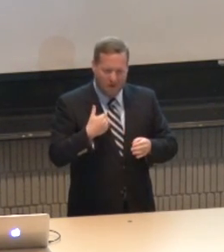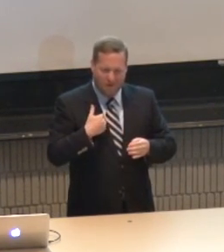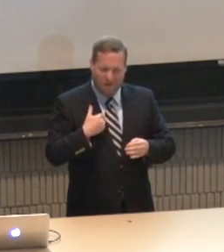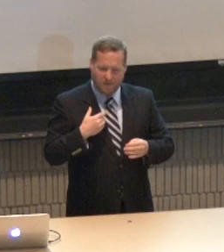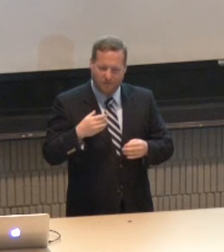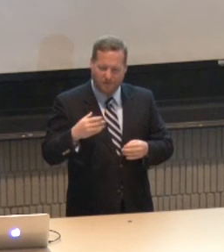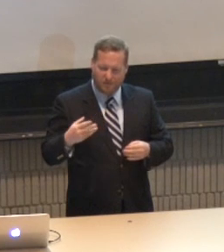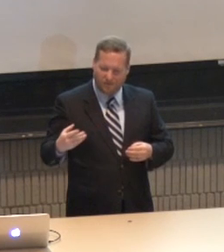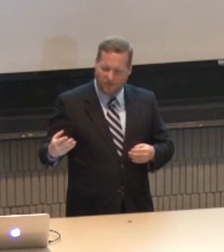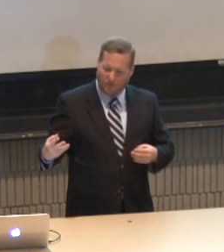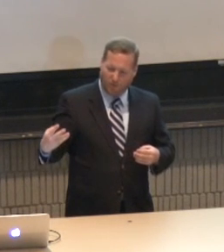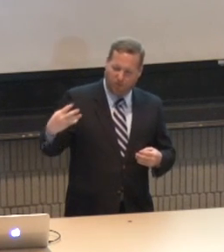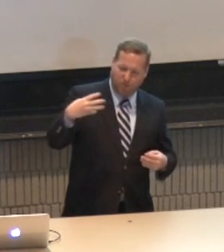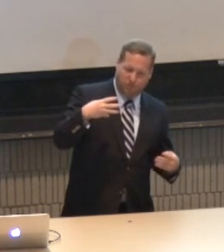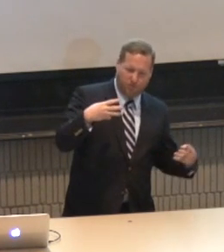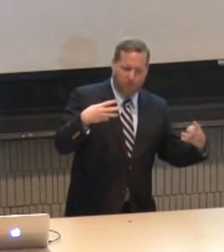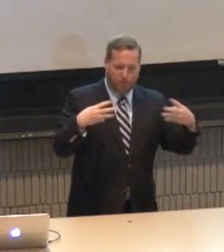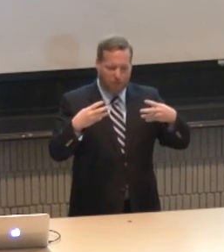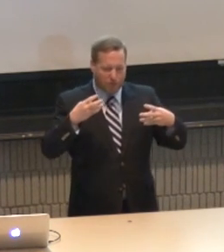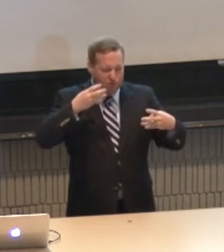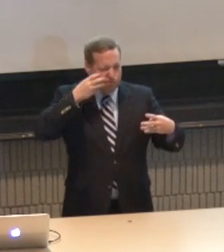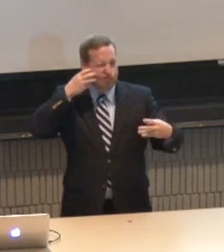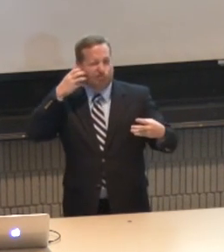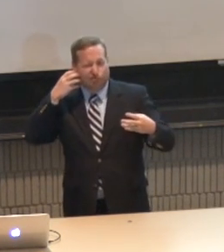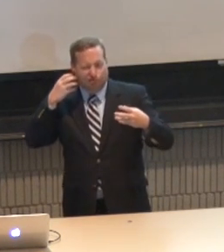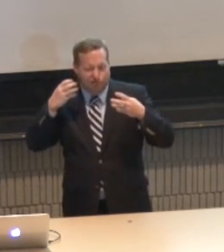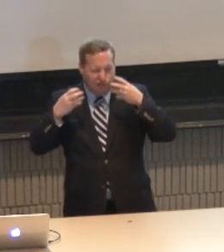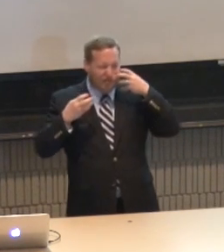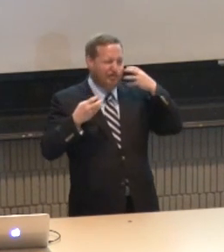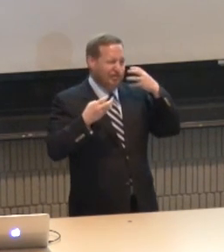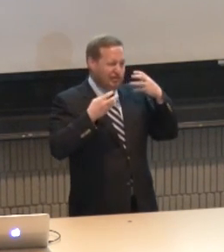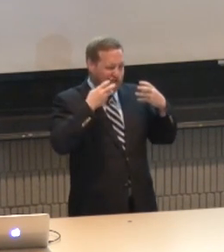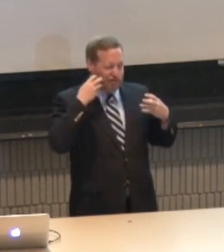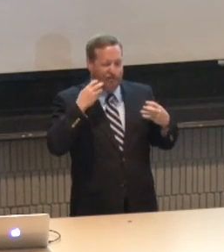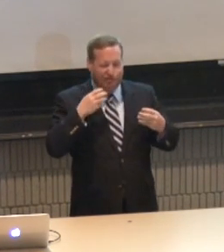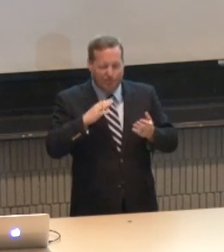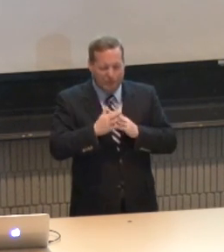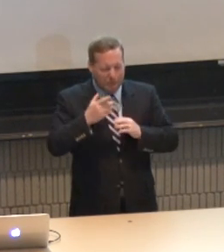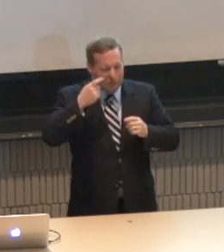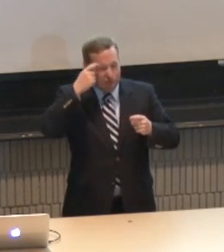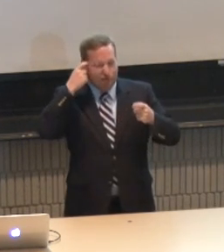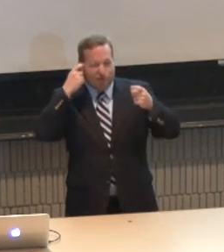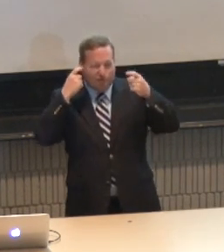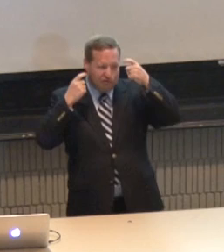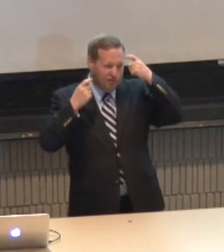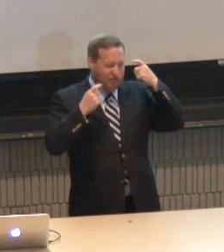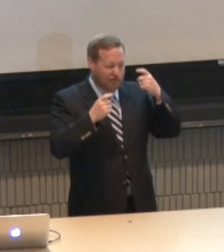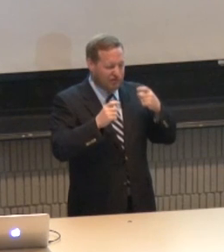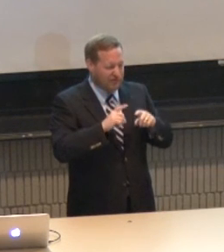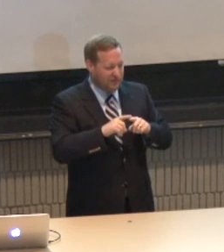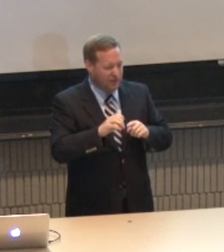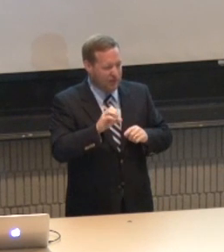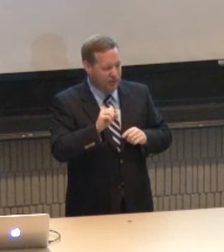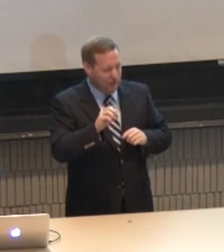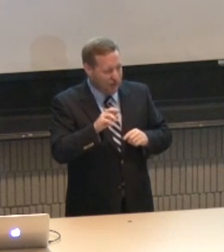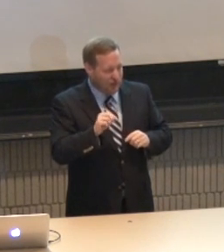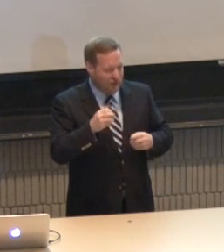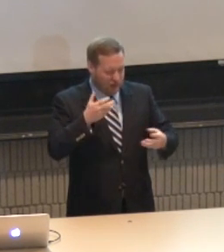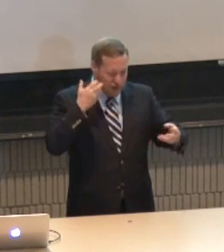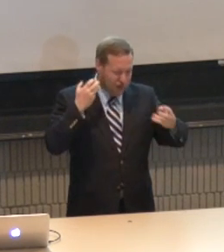You know, maybe a good image is of a person walking through a forest and being scratched